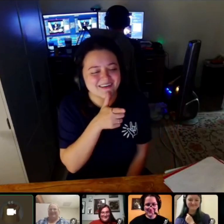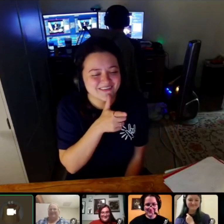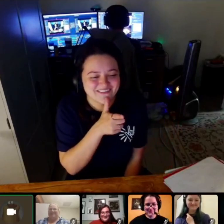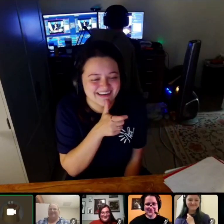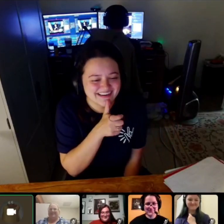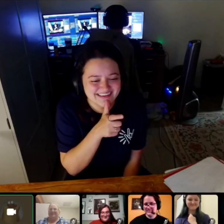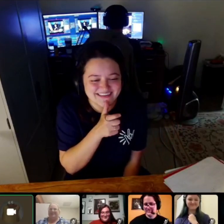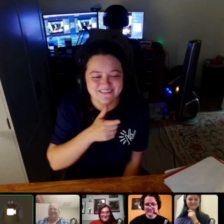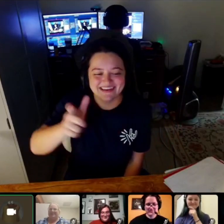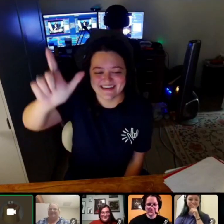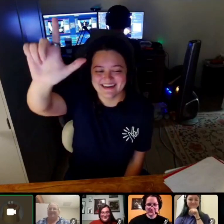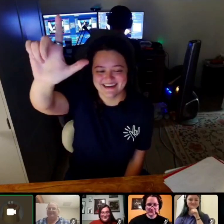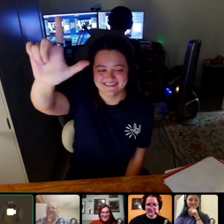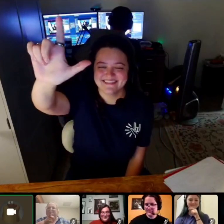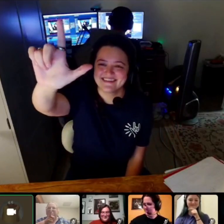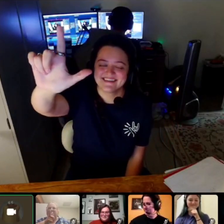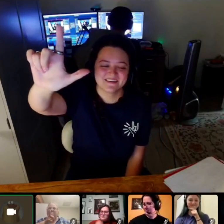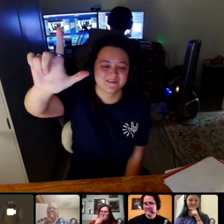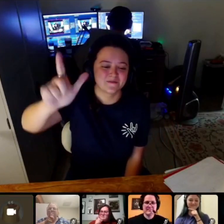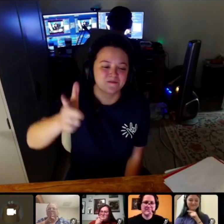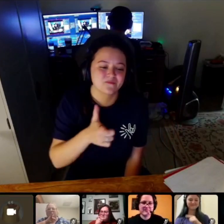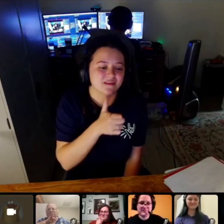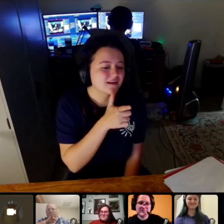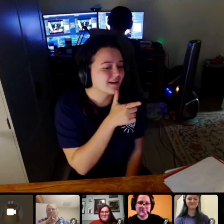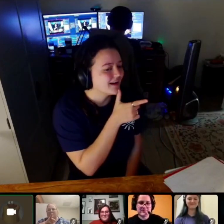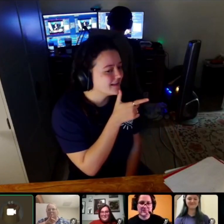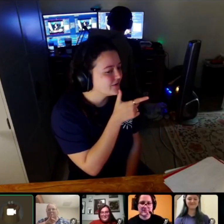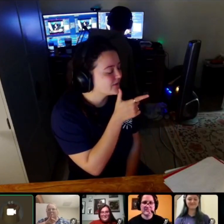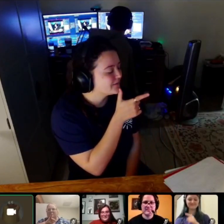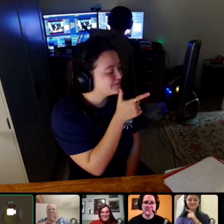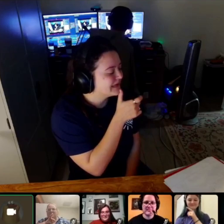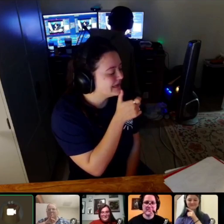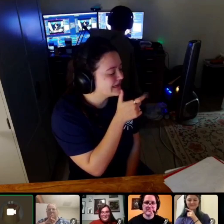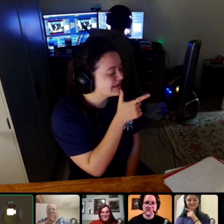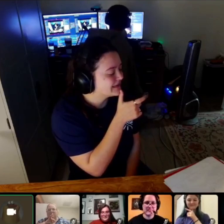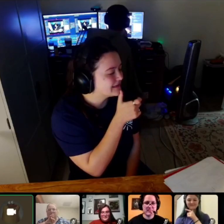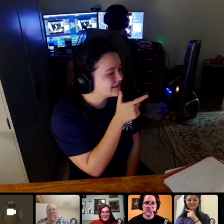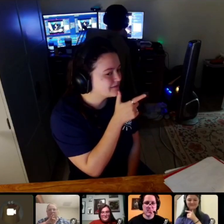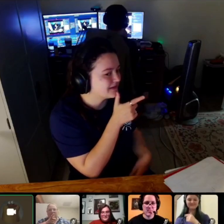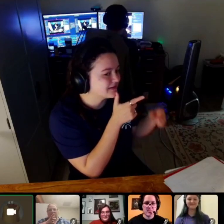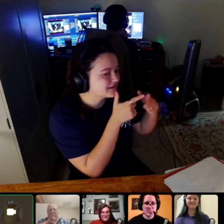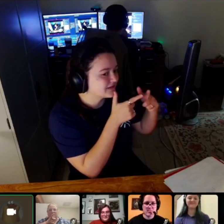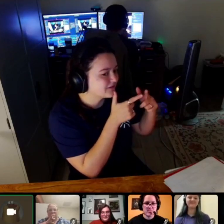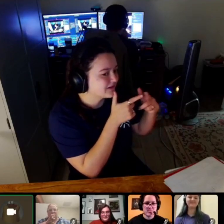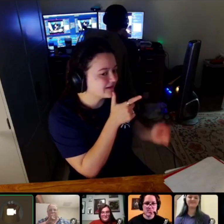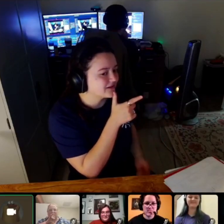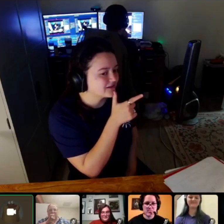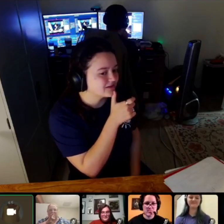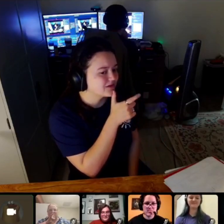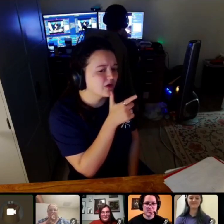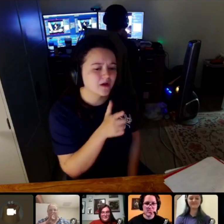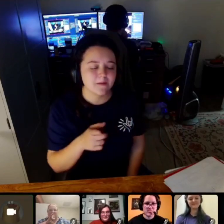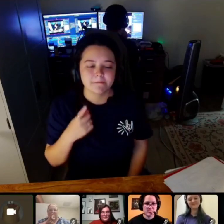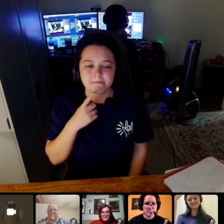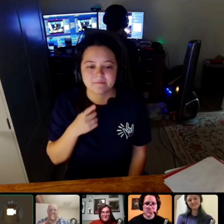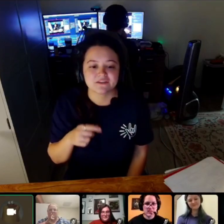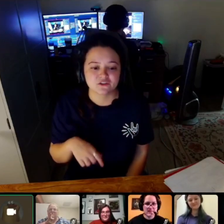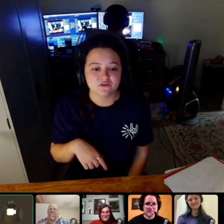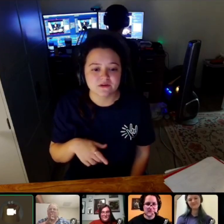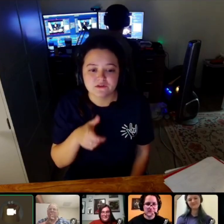Who? You're making an L, and then you are bending it. Bending this finger right here. Make sure that whenever you